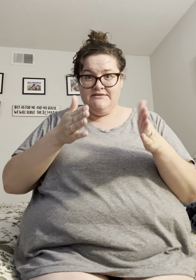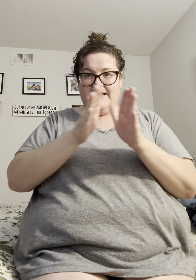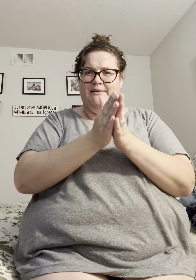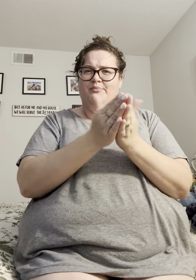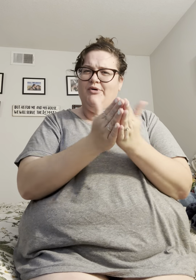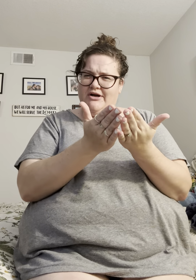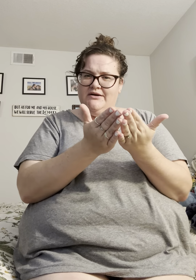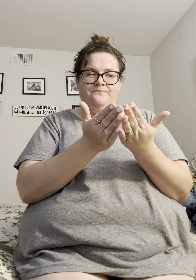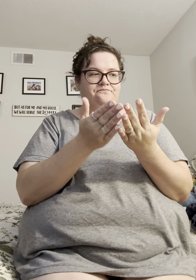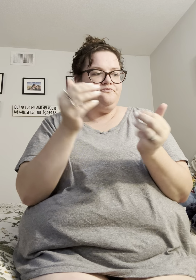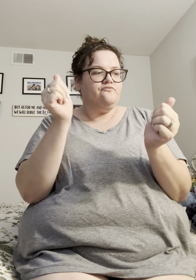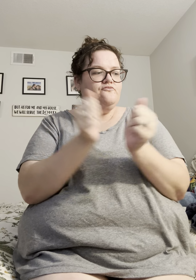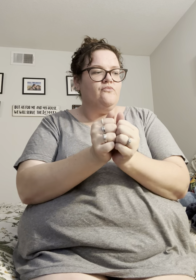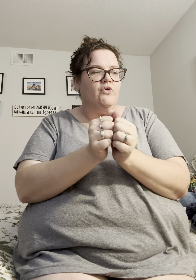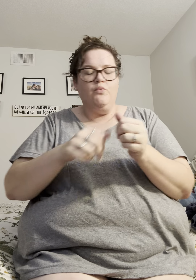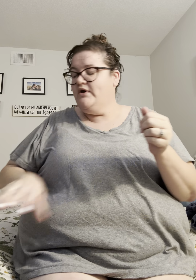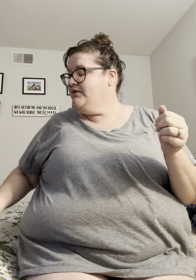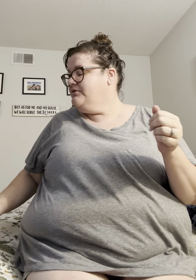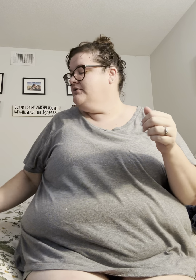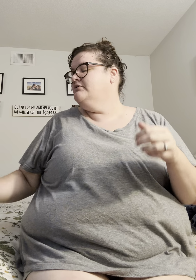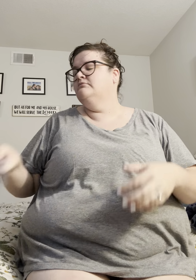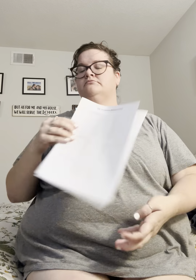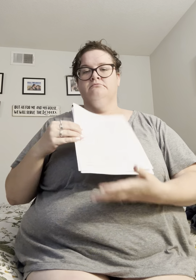a book with